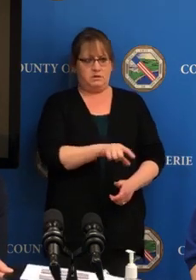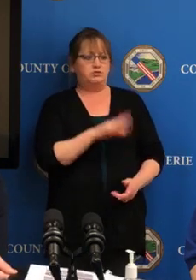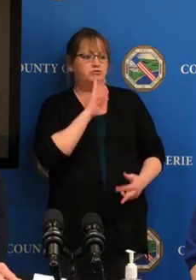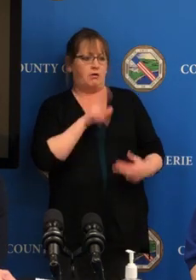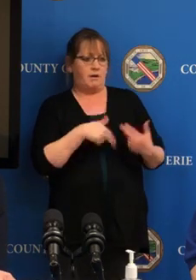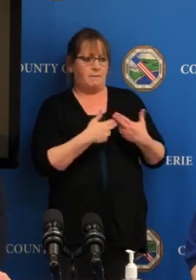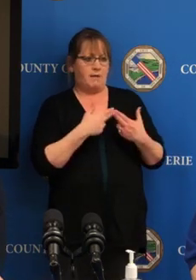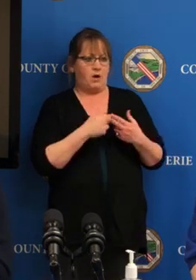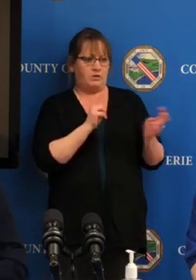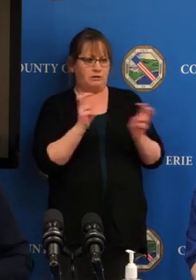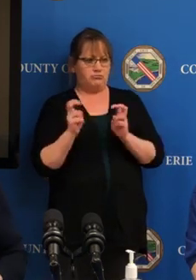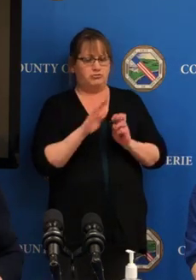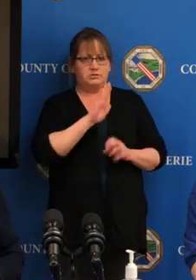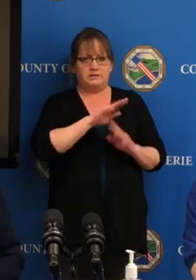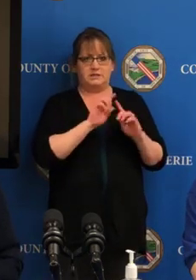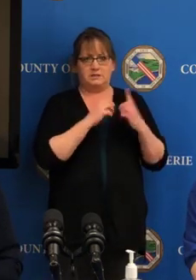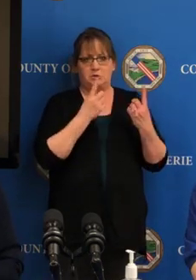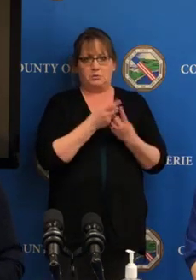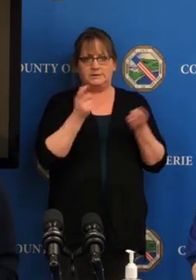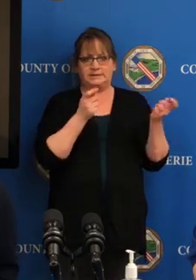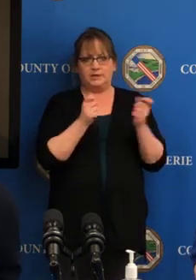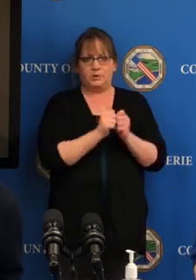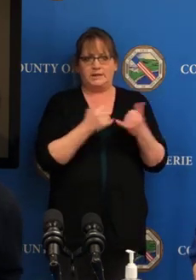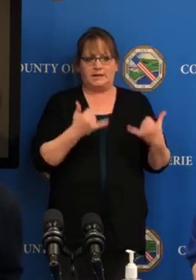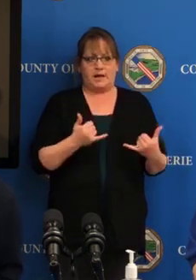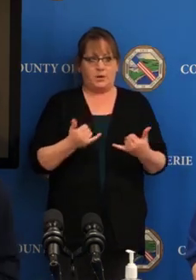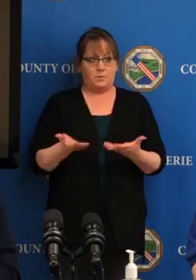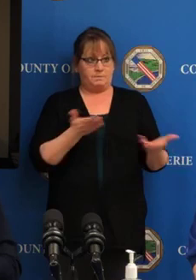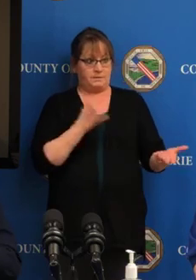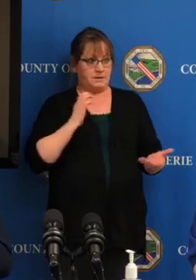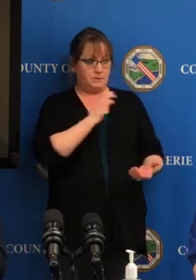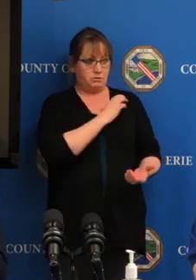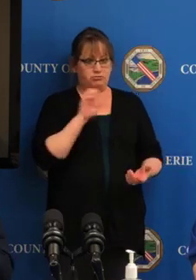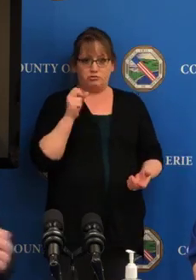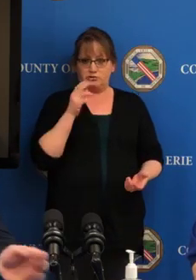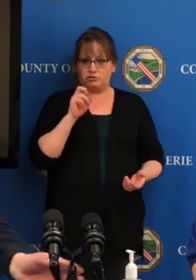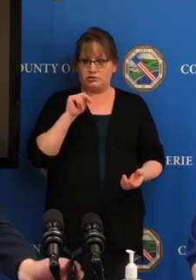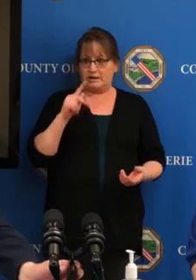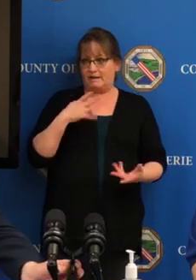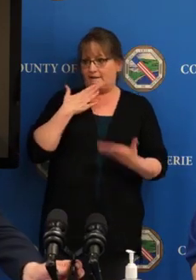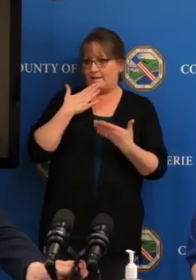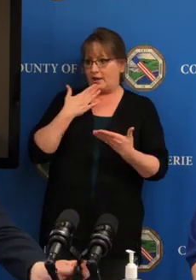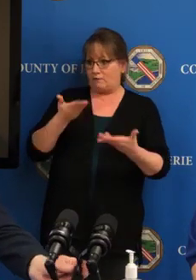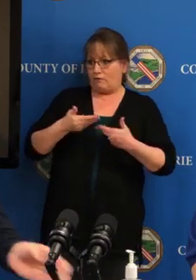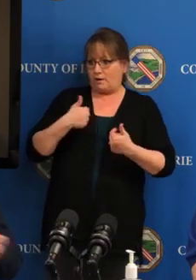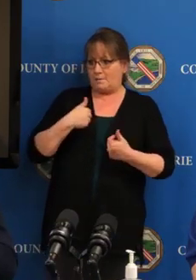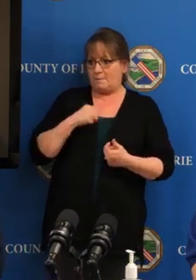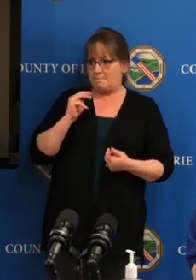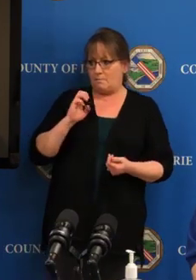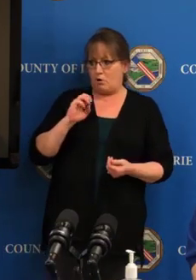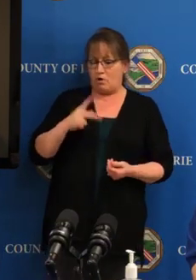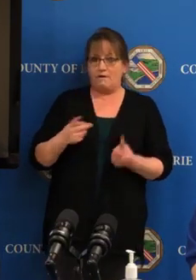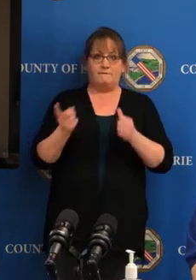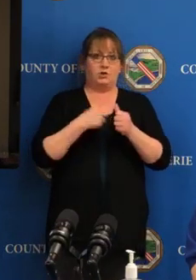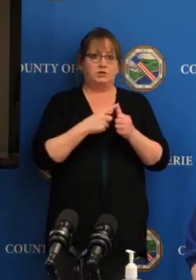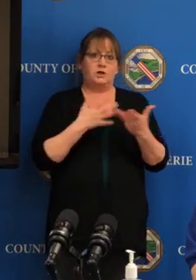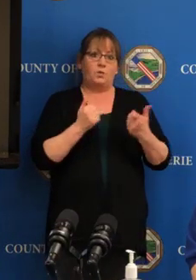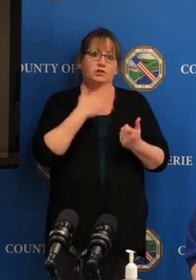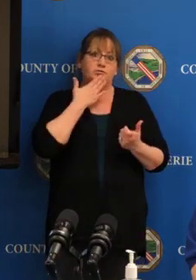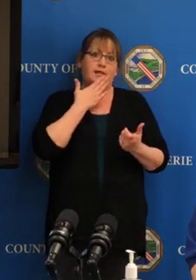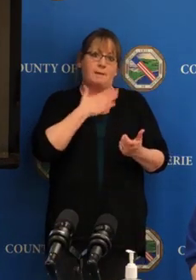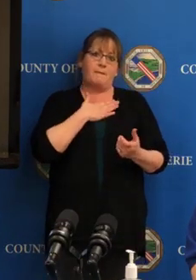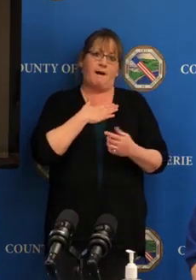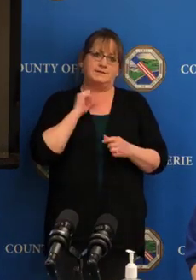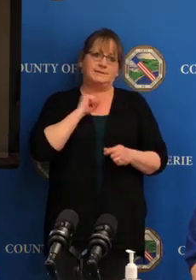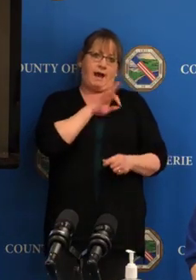some of the issues that his department is dealing with. So, Commissioner Shank. All right, very good. Thanks for having me, Mark. First off, I'd like to thank my